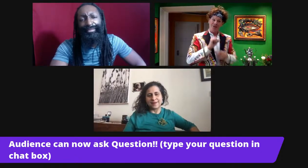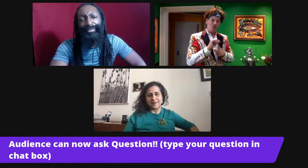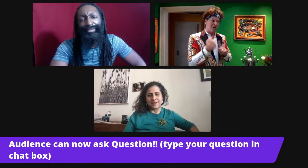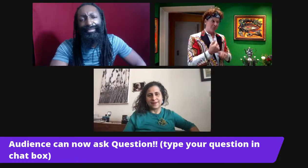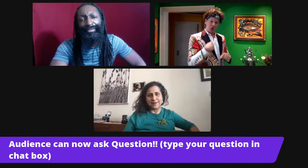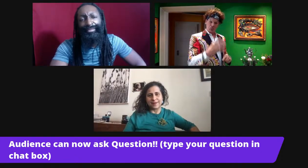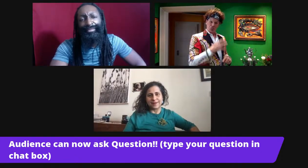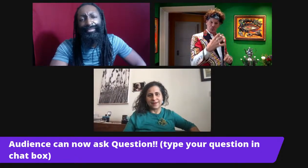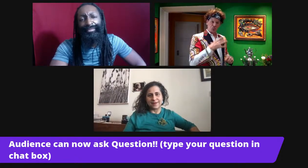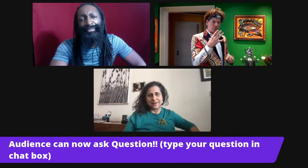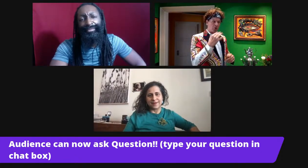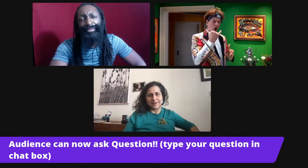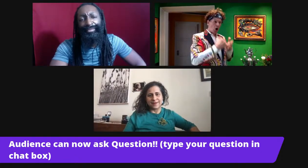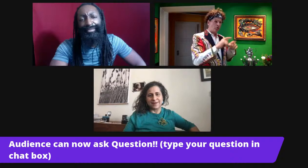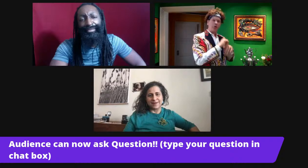innocence.